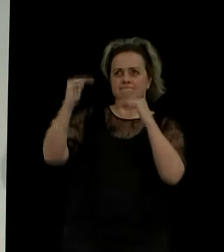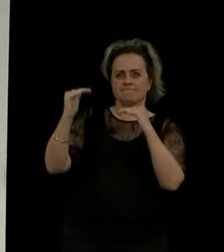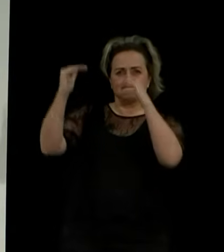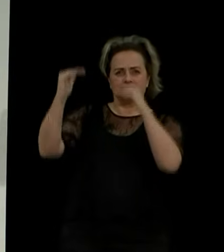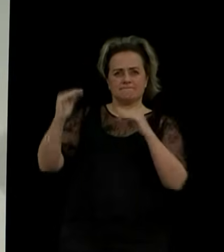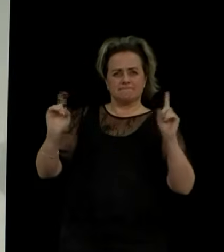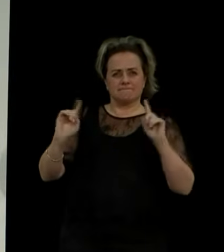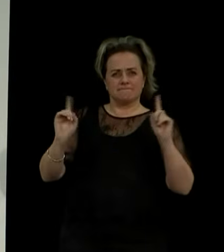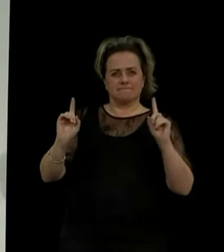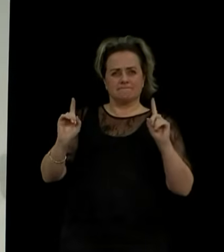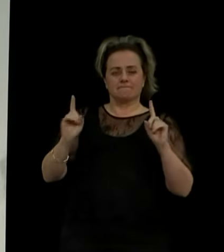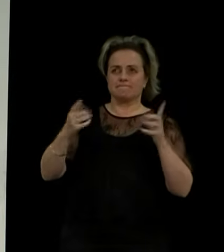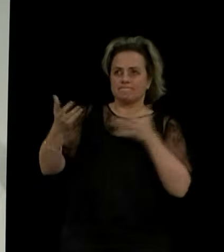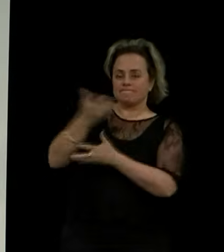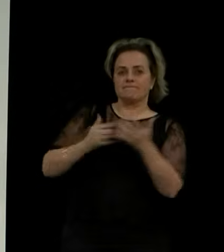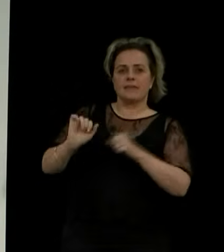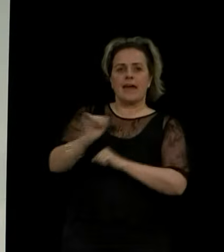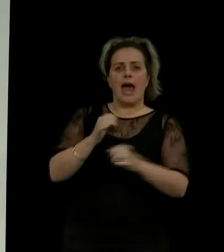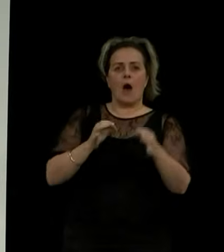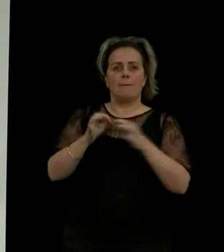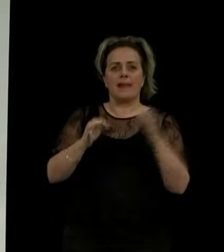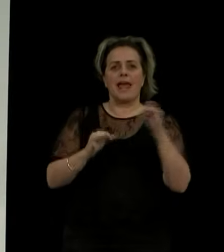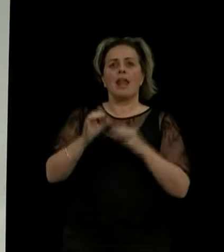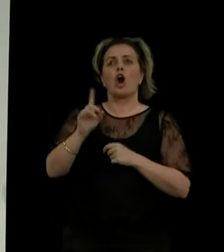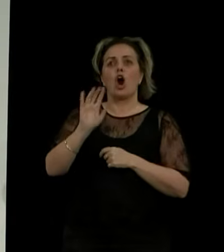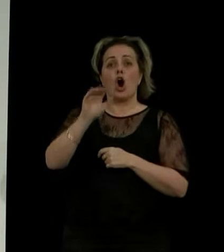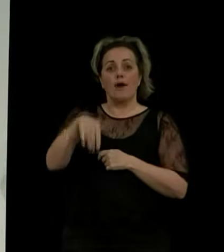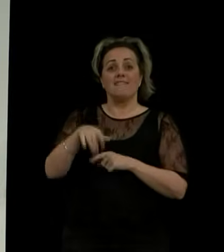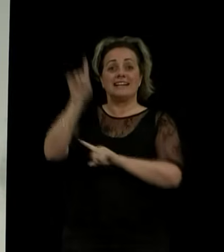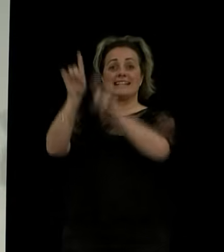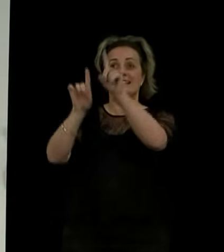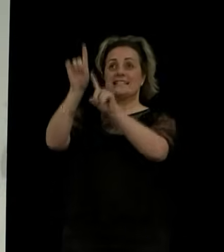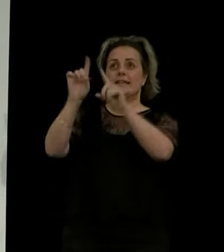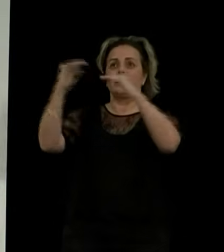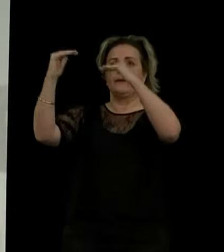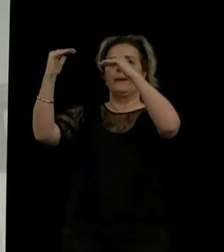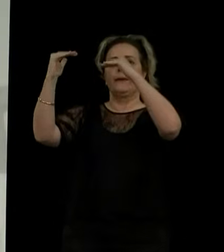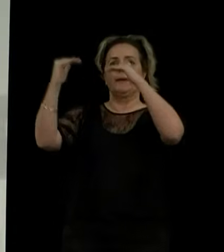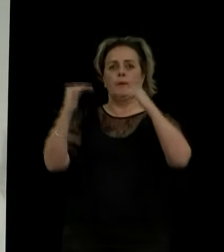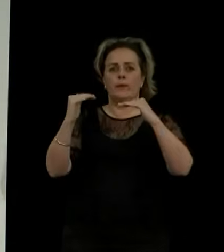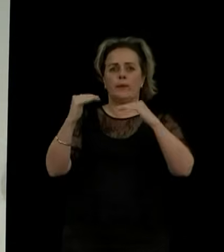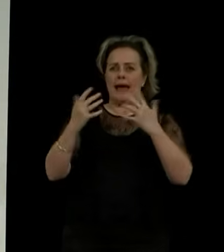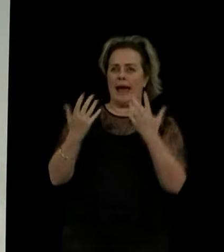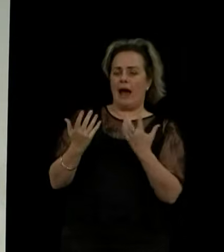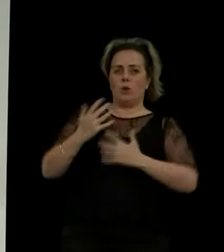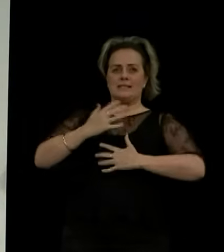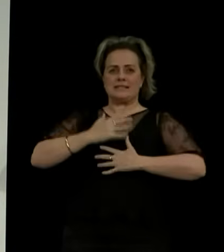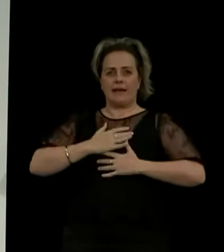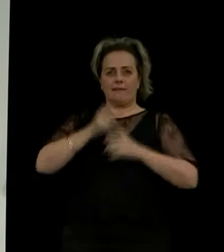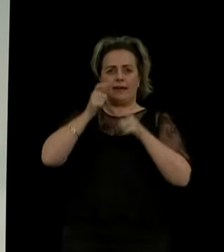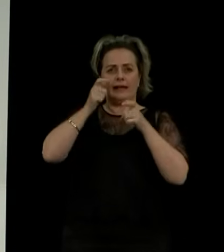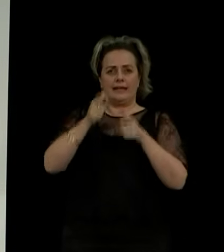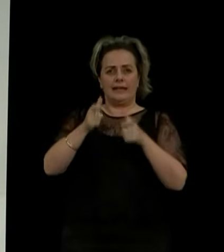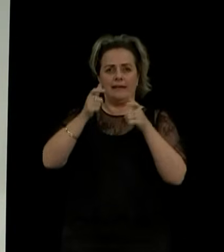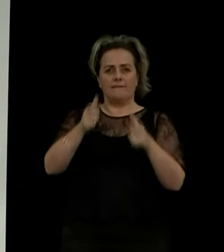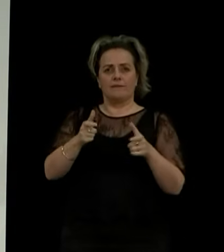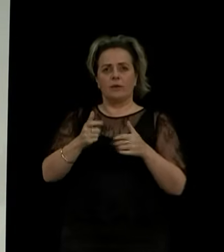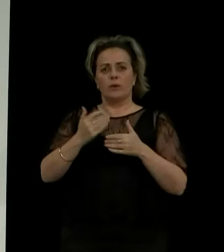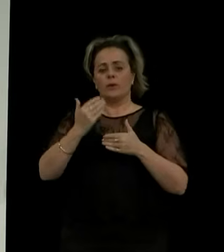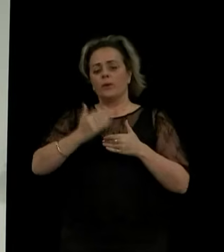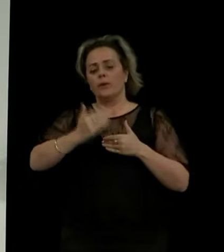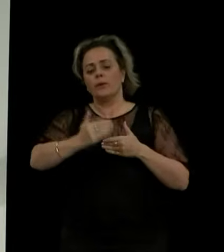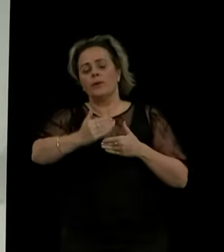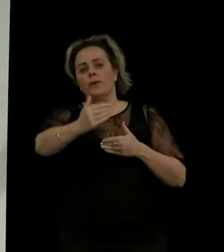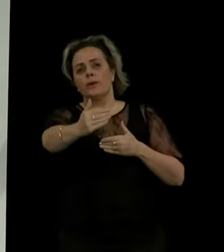our plan for transitioning the city out of the current restrictions safely and carefully over the coming